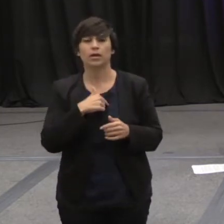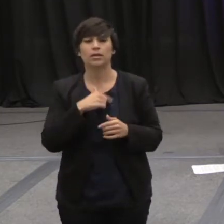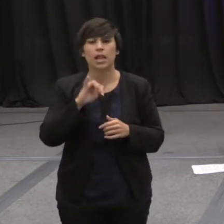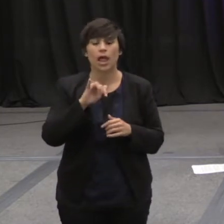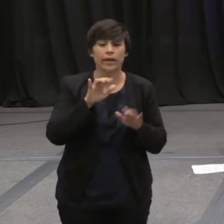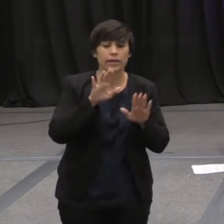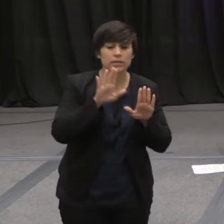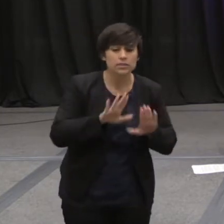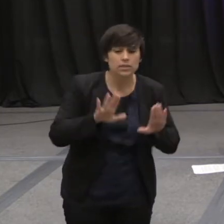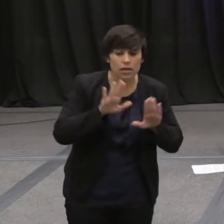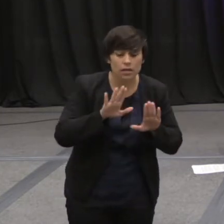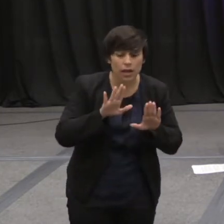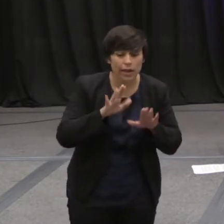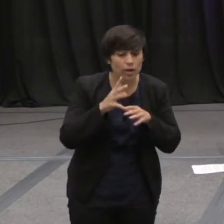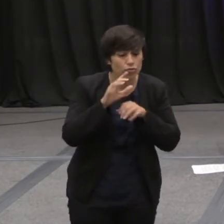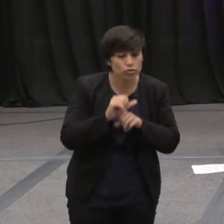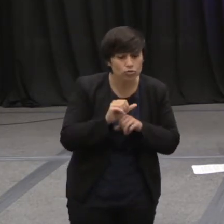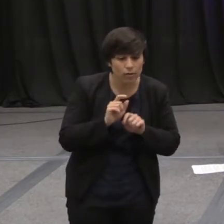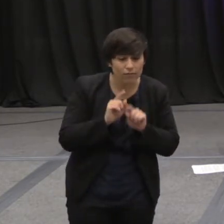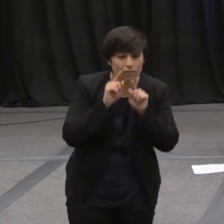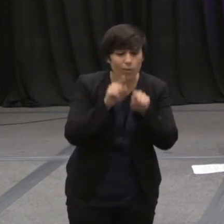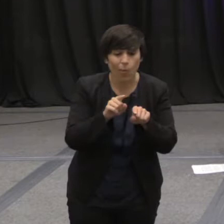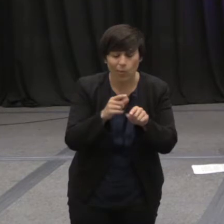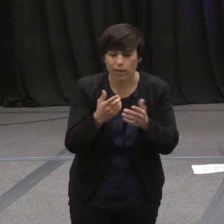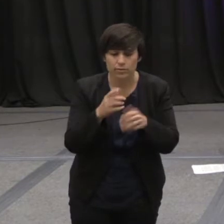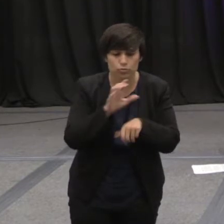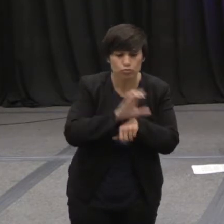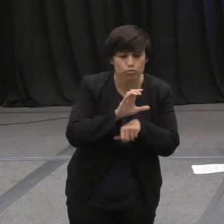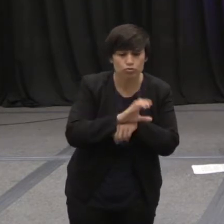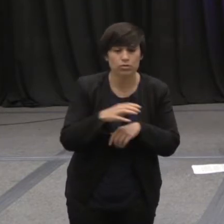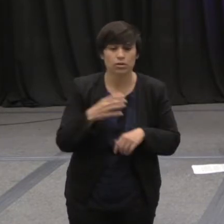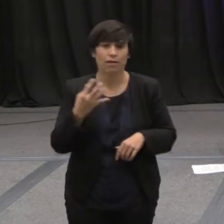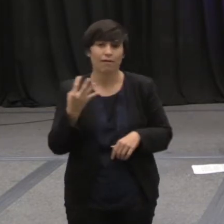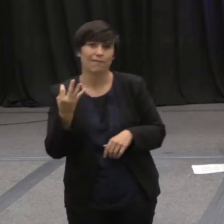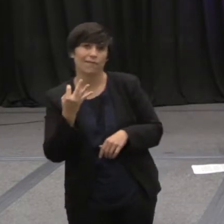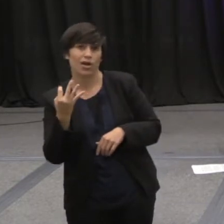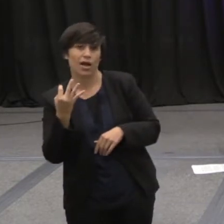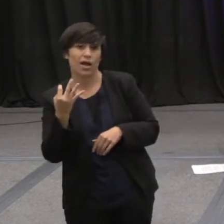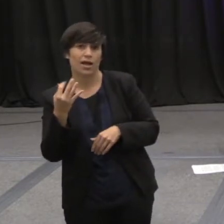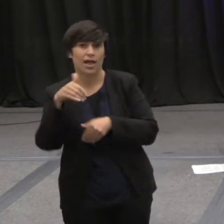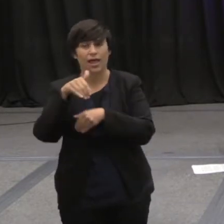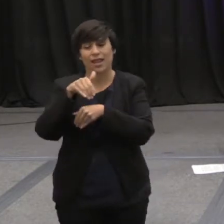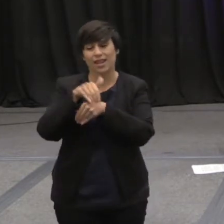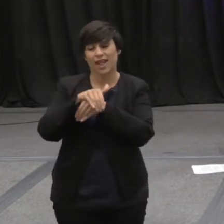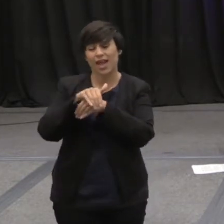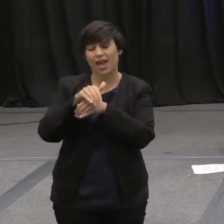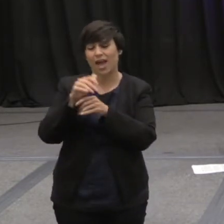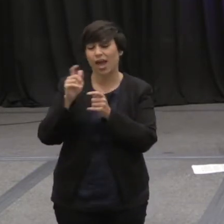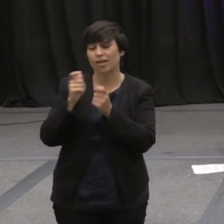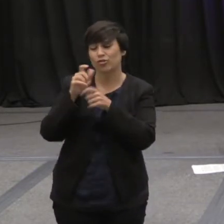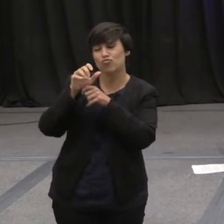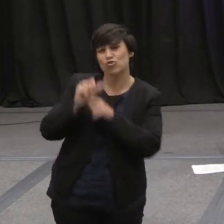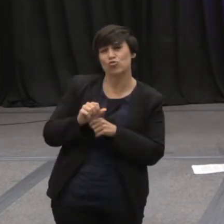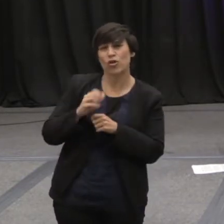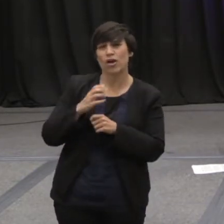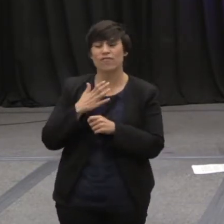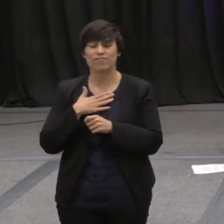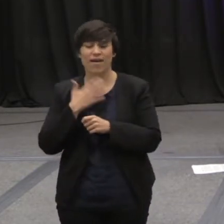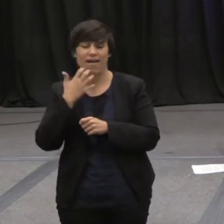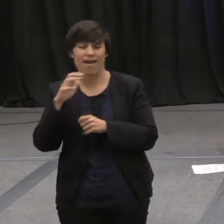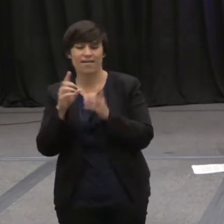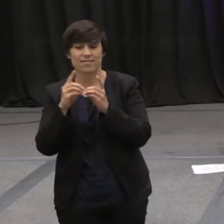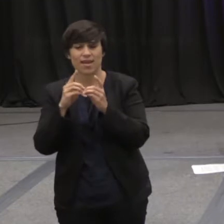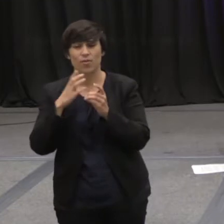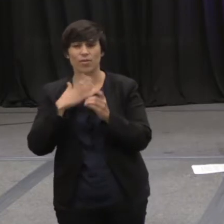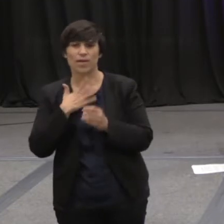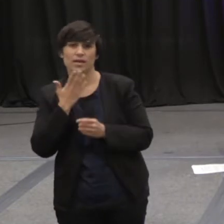Sunday ritual of going to church, the Friday night ritual of my hot day with my sweetie pie, we create space so we can